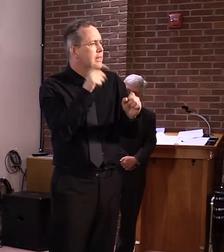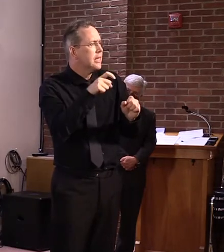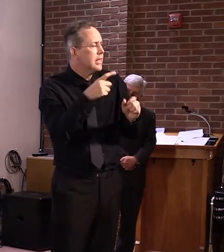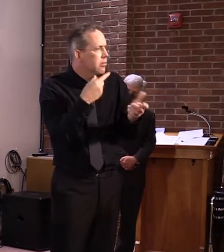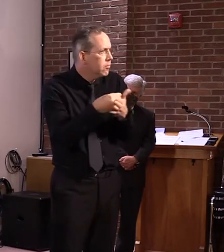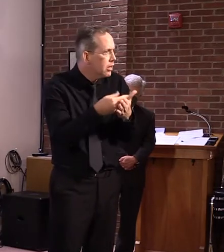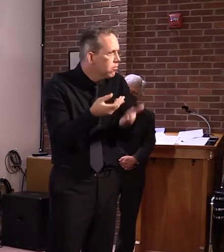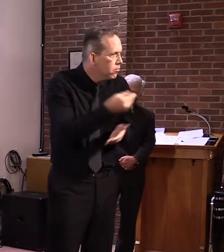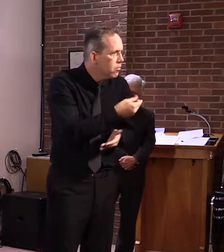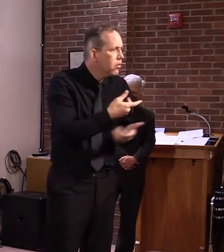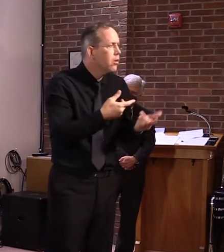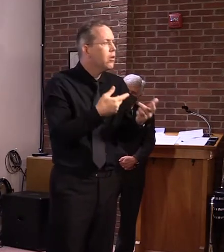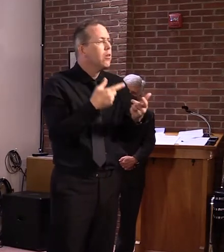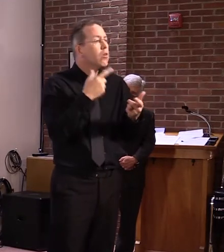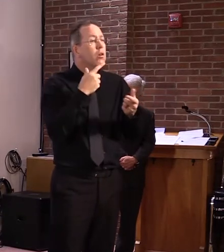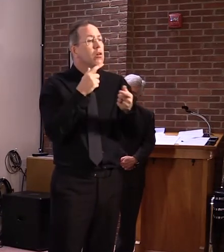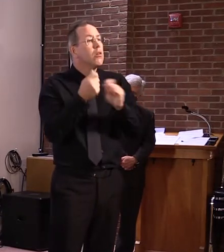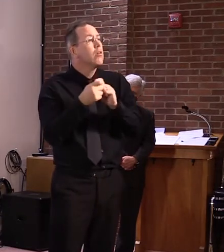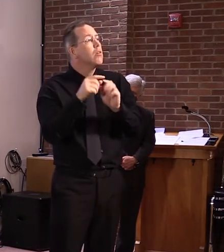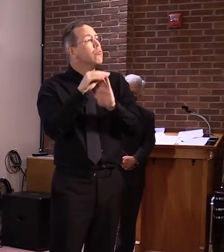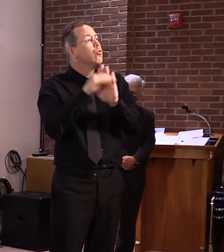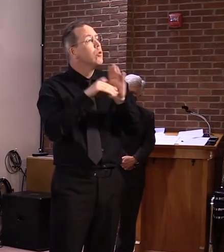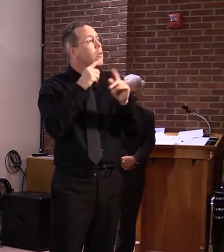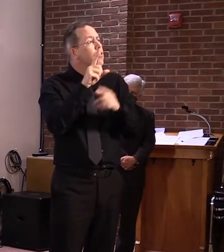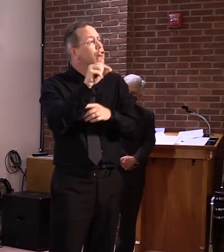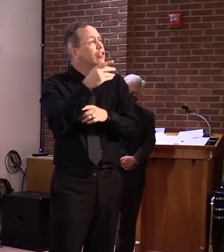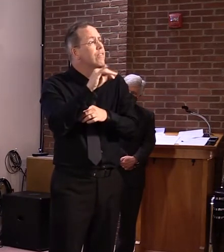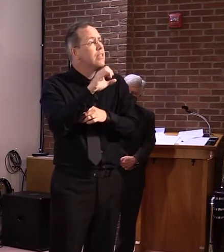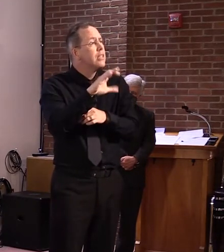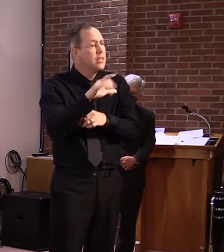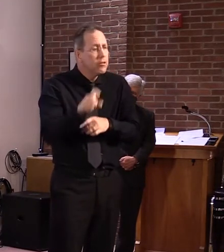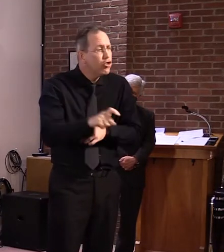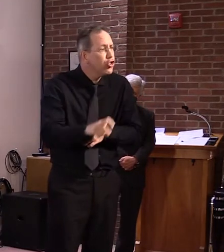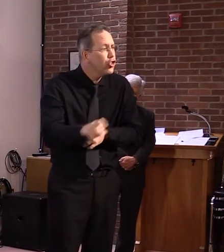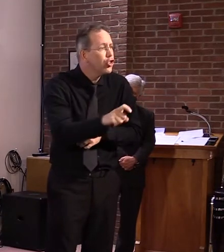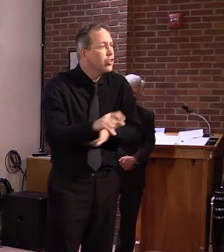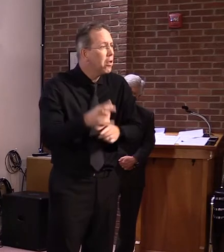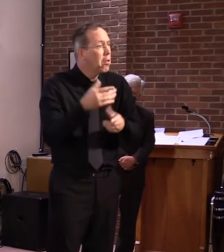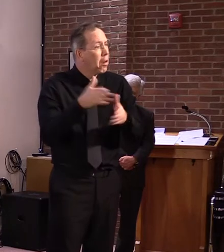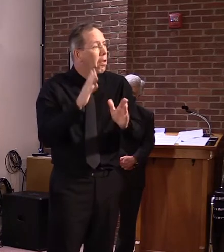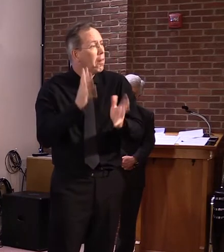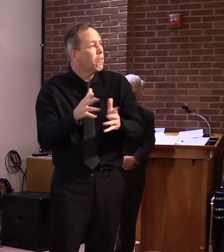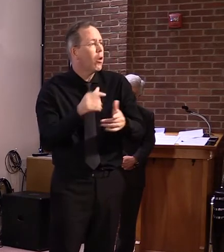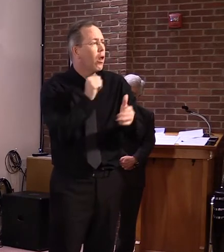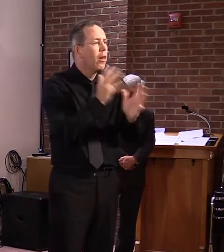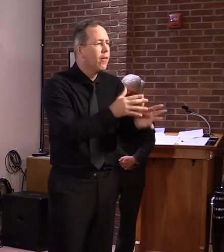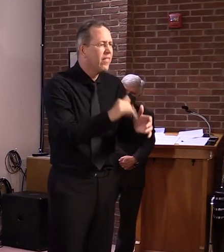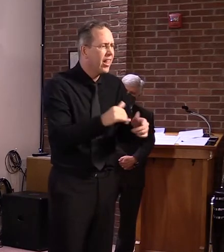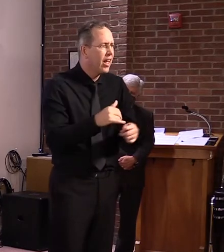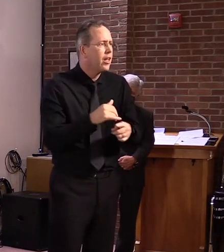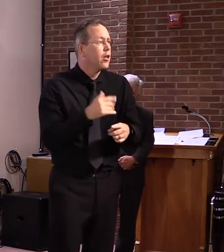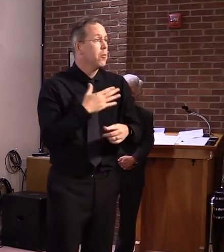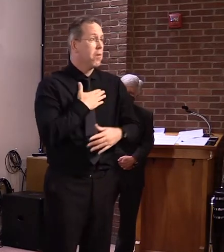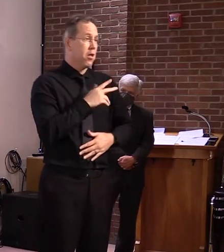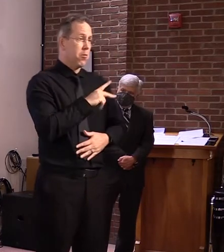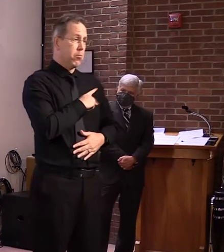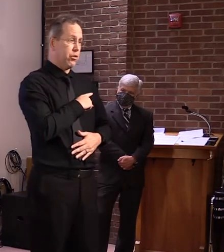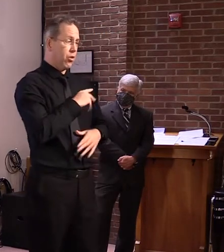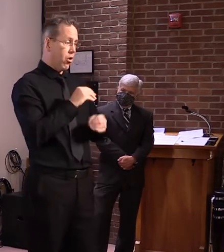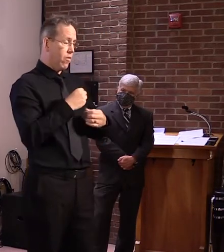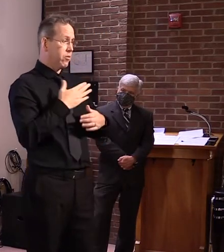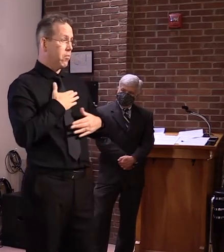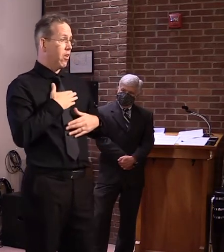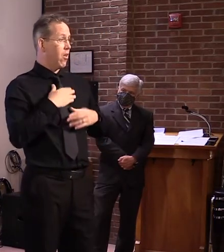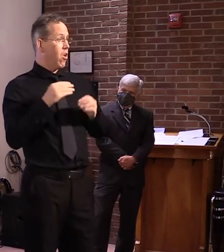in consultation with the governor's office, wasn't with me directly, but we did issue